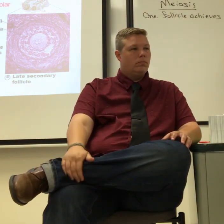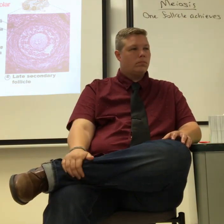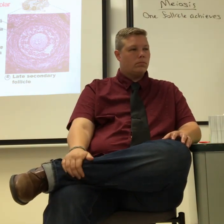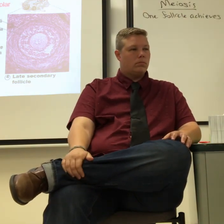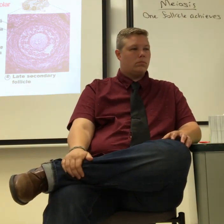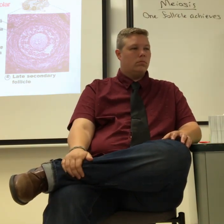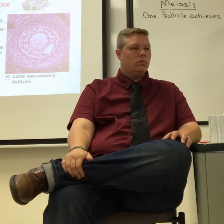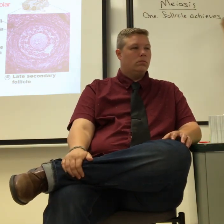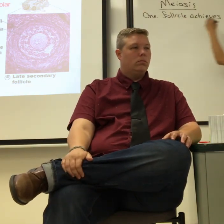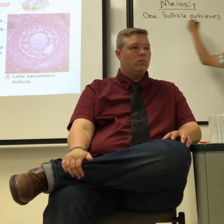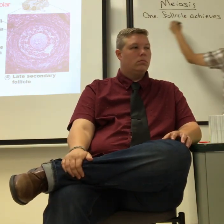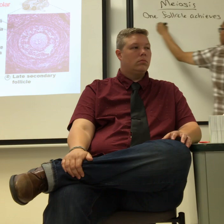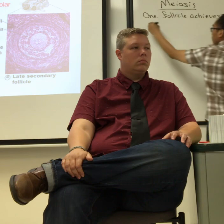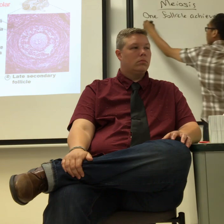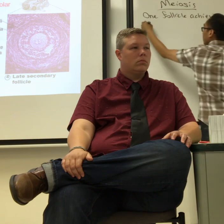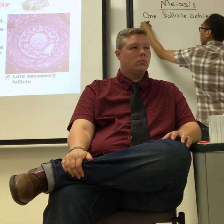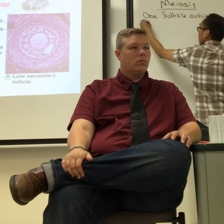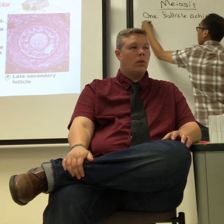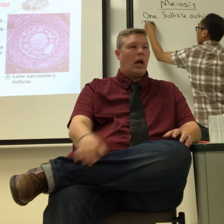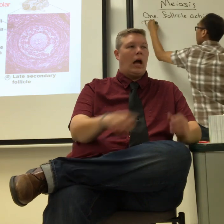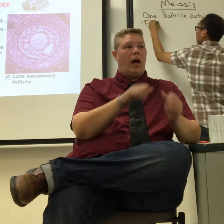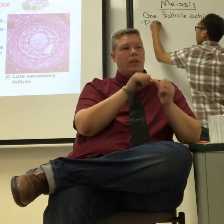dominance, progresses further.